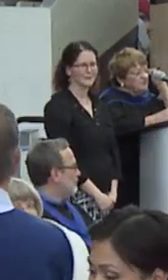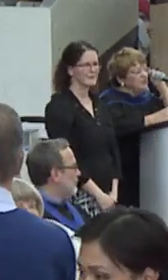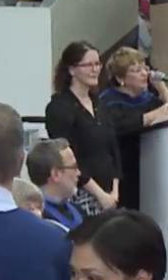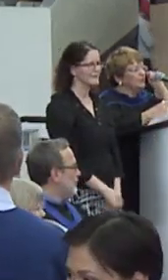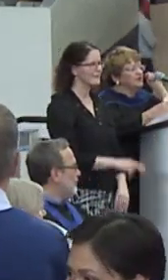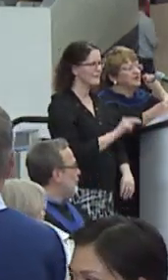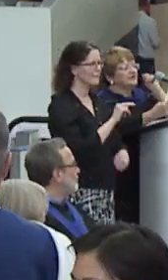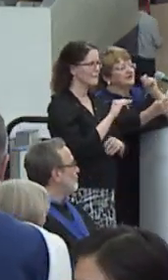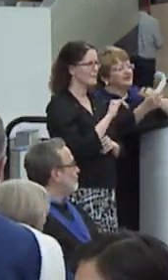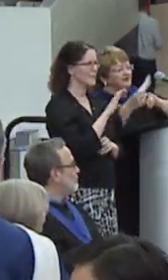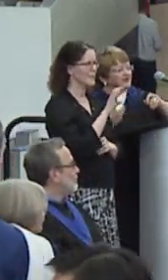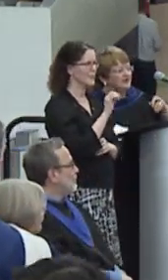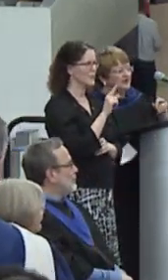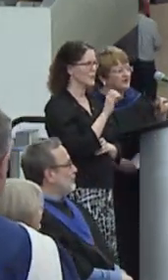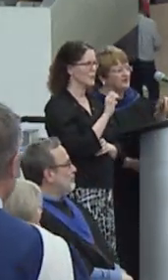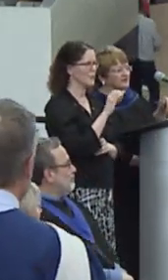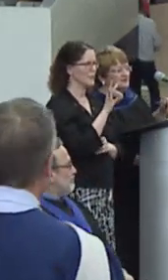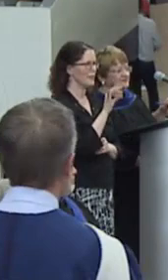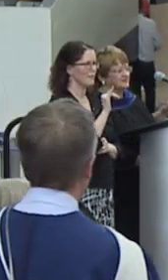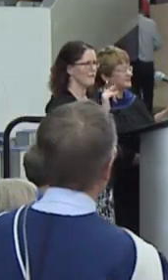Nicole Fillmore.